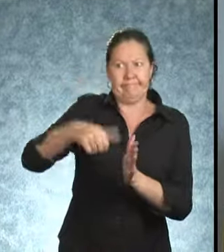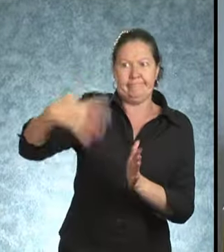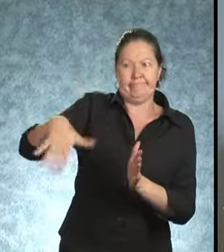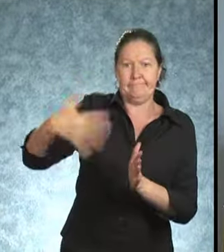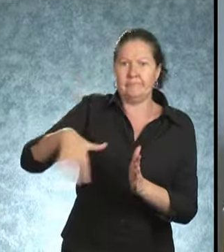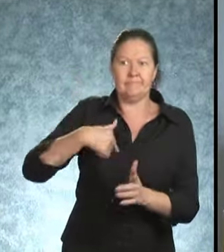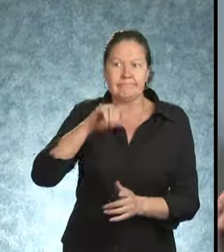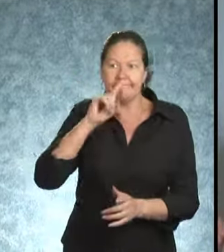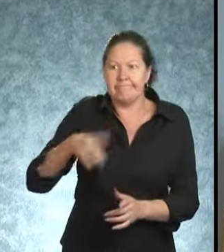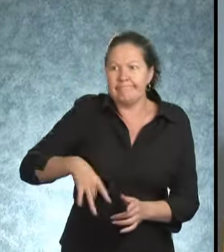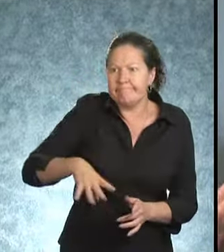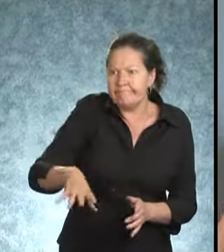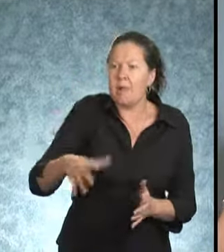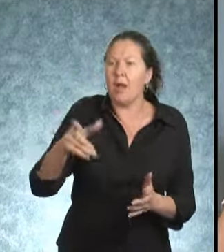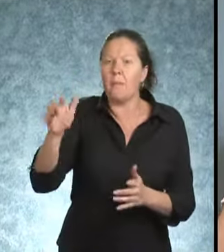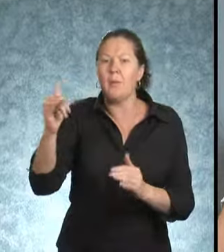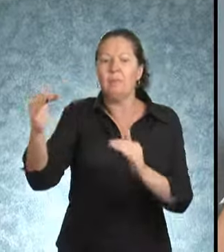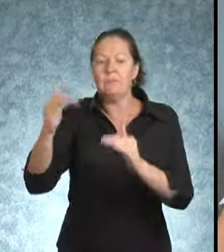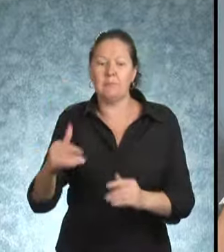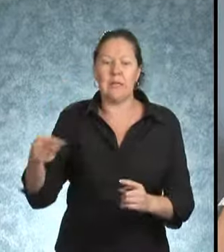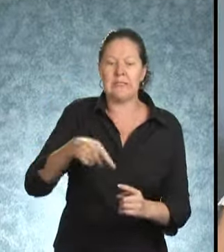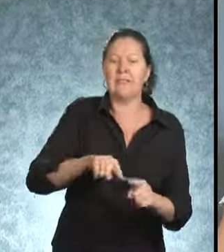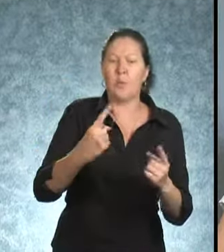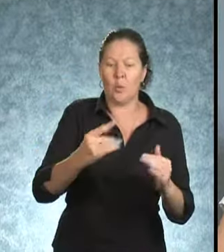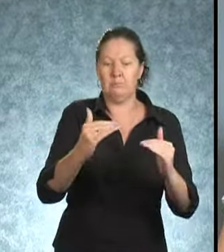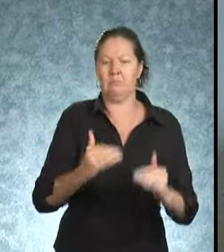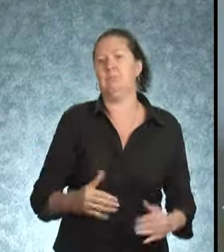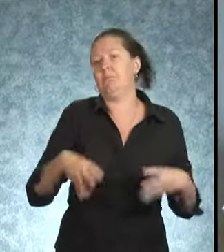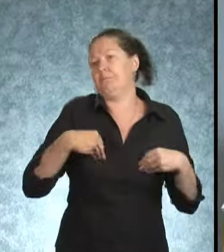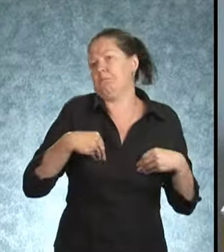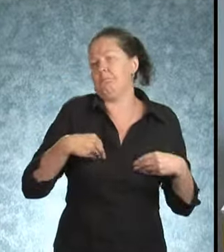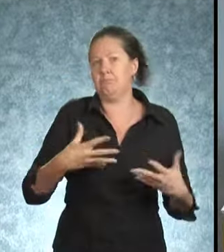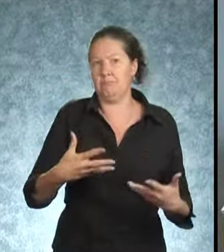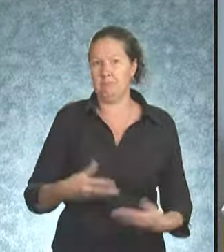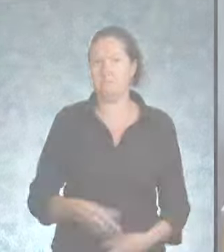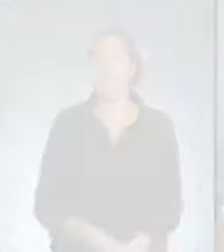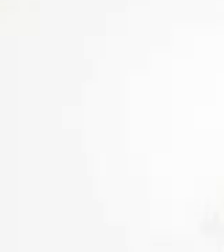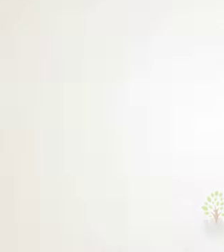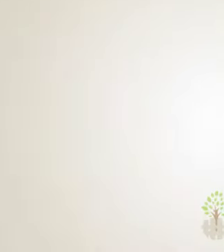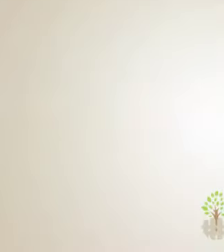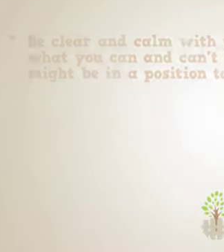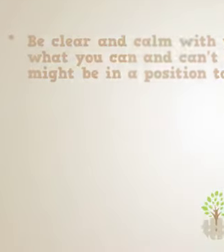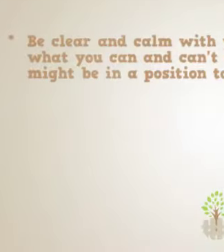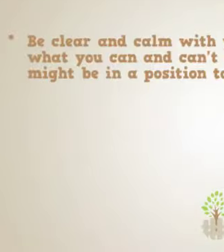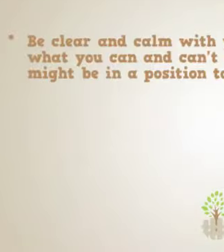your budget, and therefore your neighbour might be okay to move down to a different quote that you're more acceptable to.